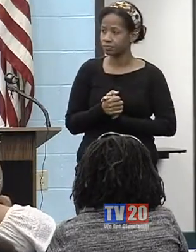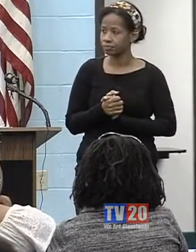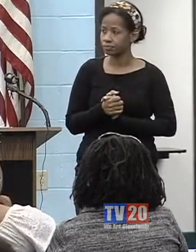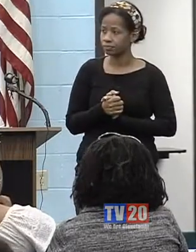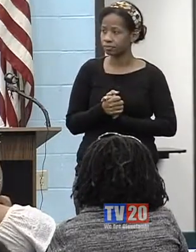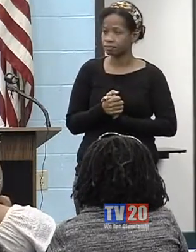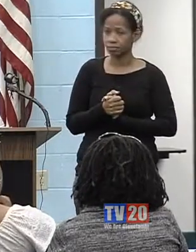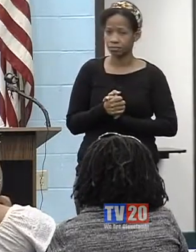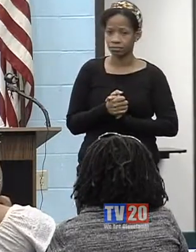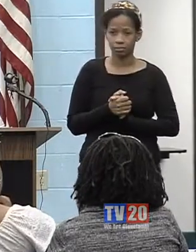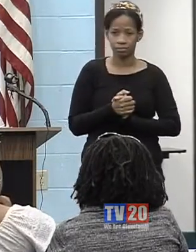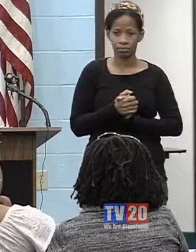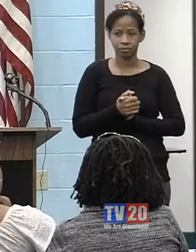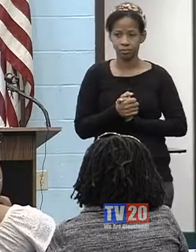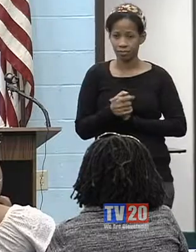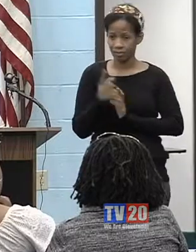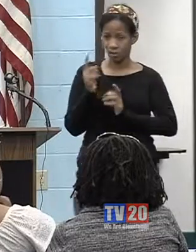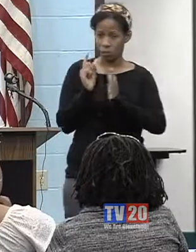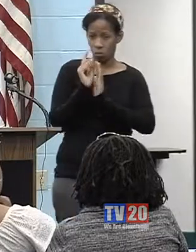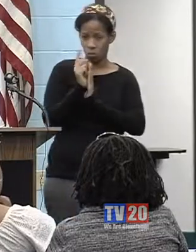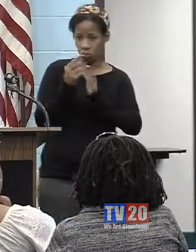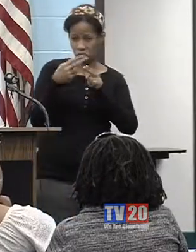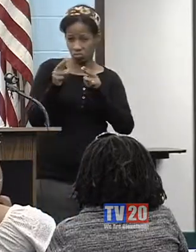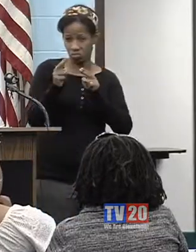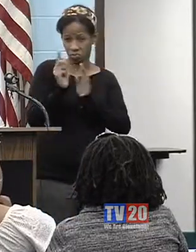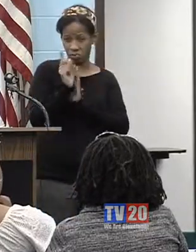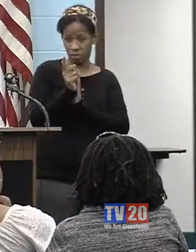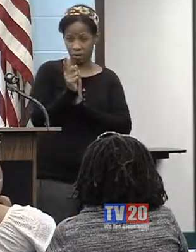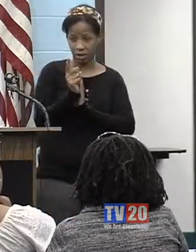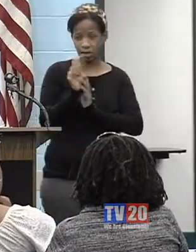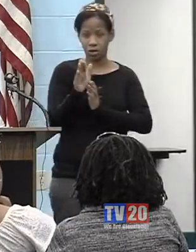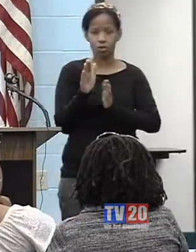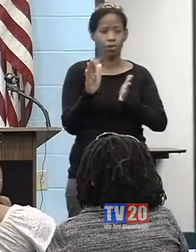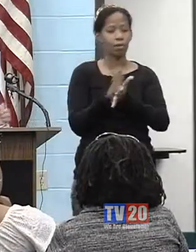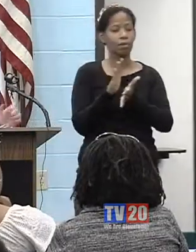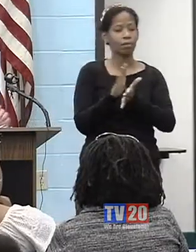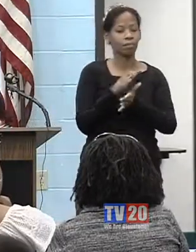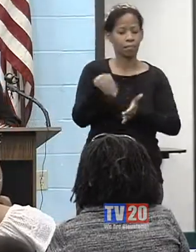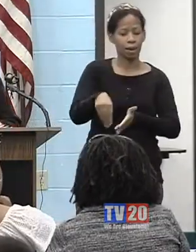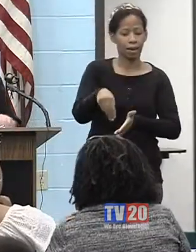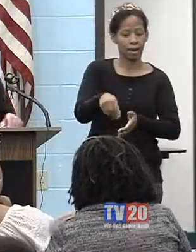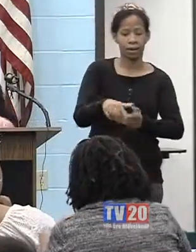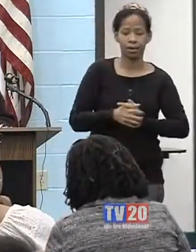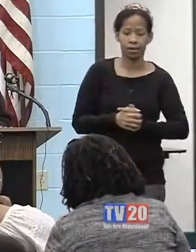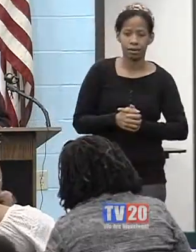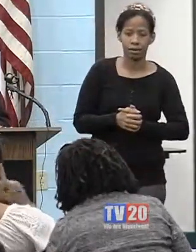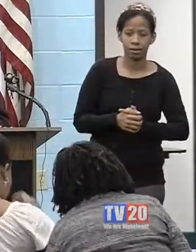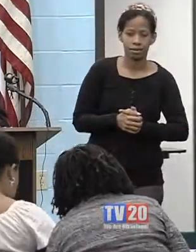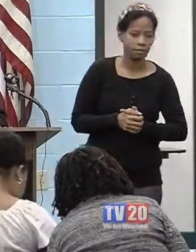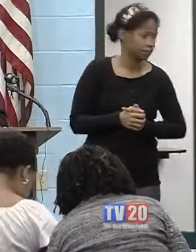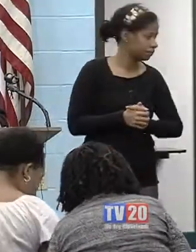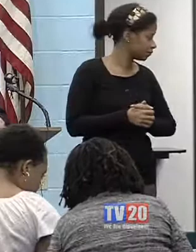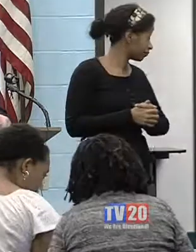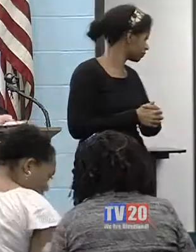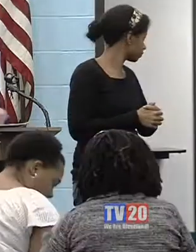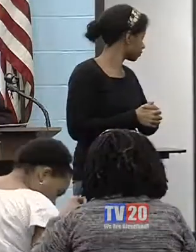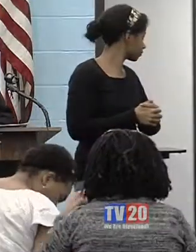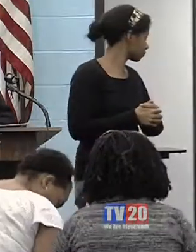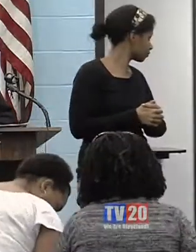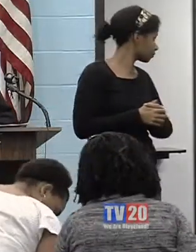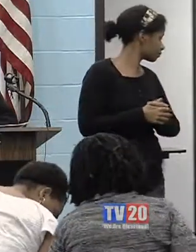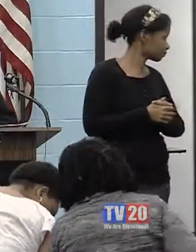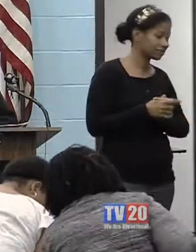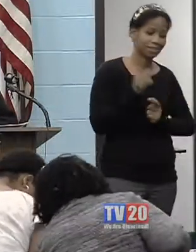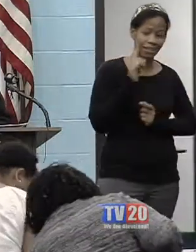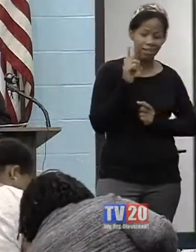I invite up Councilman Conwell, I want to just point out a few things in your resource bag. A couple things that are really important. So